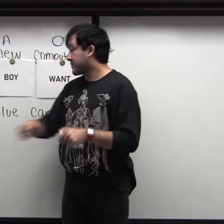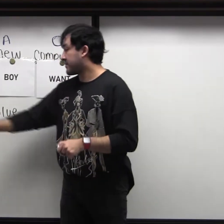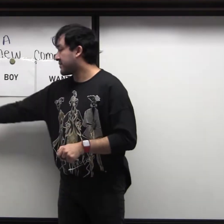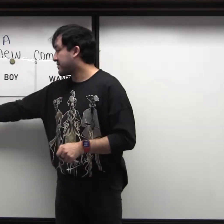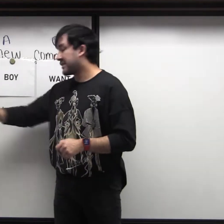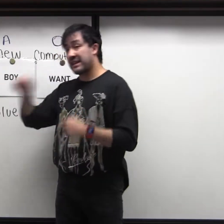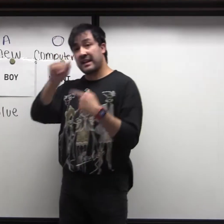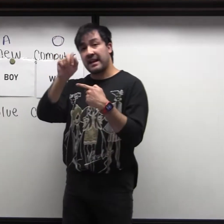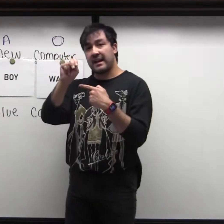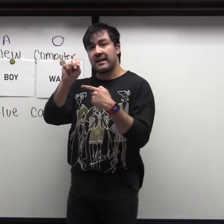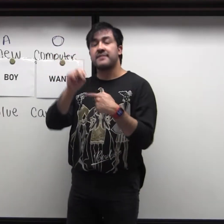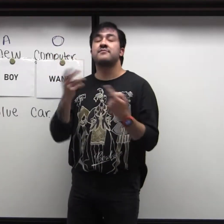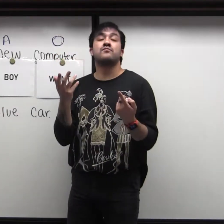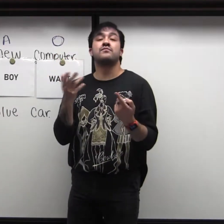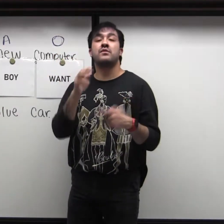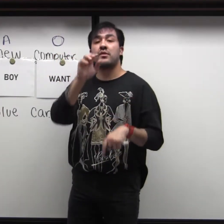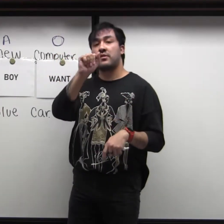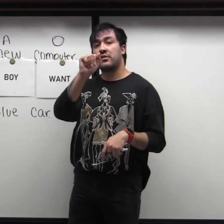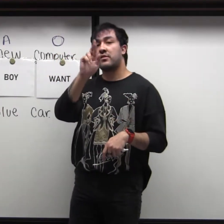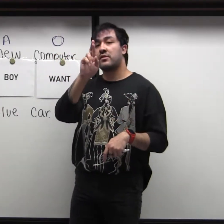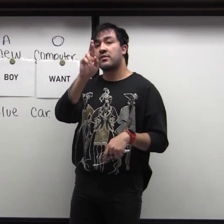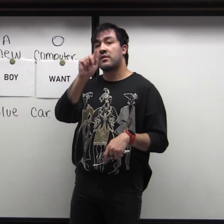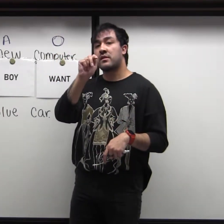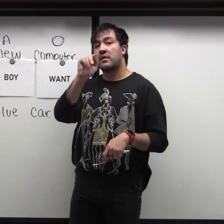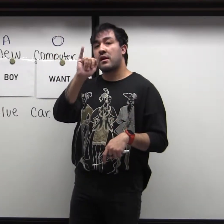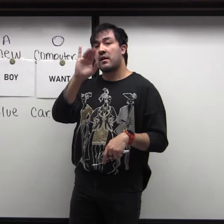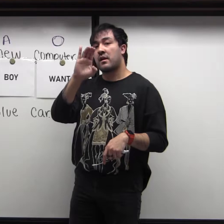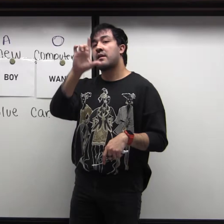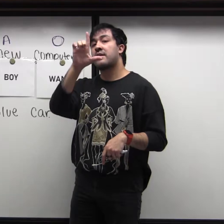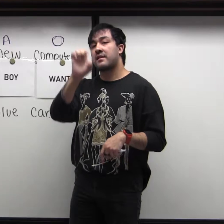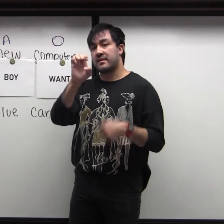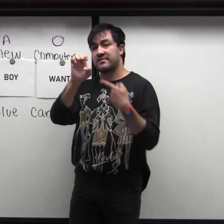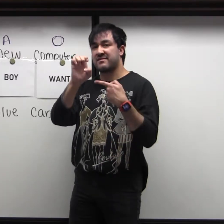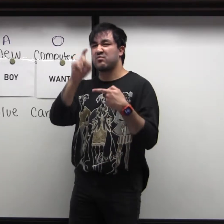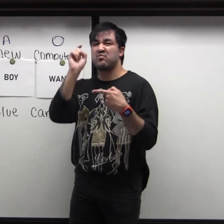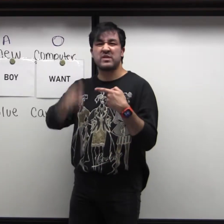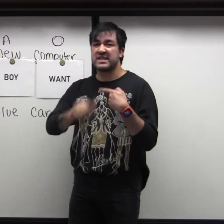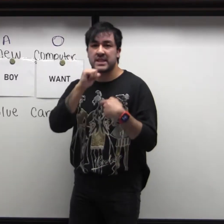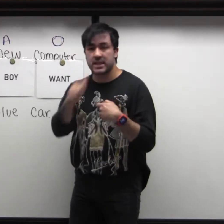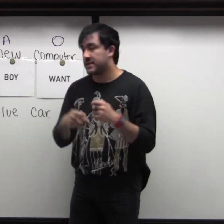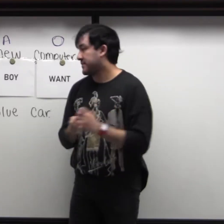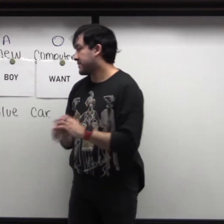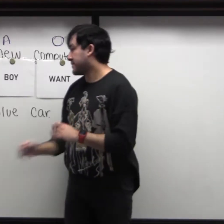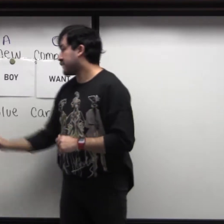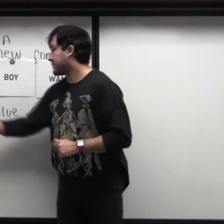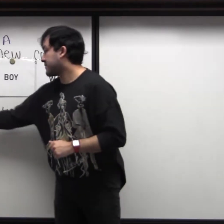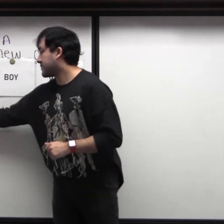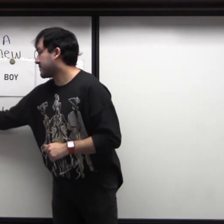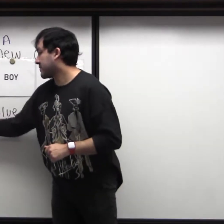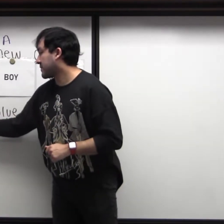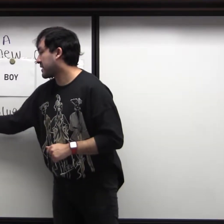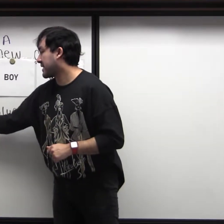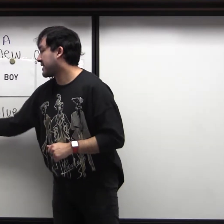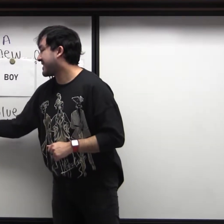because remember, and, like a, like the, those are articles, and we don't use those in ASL. So we can just cross that